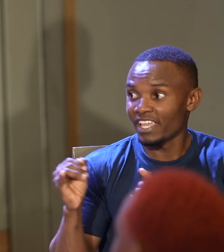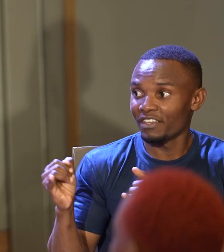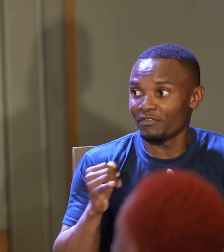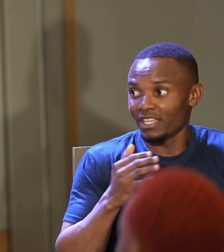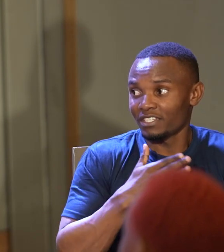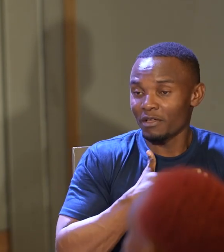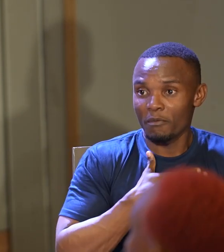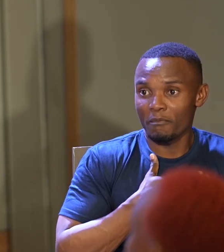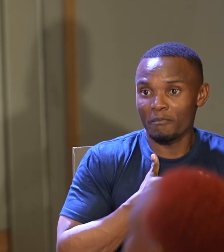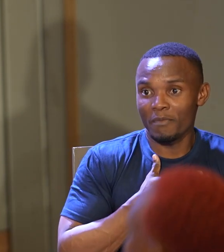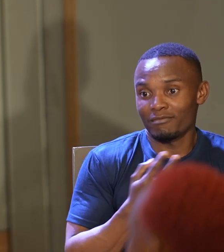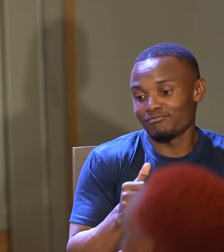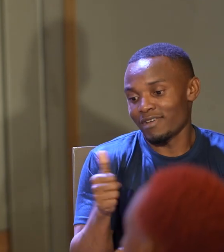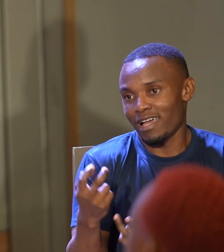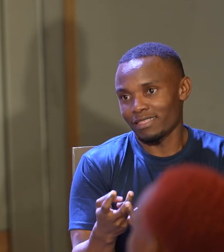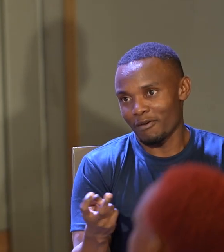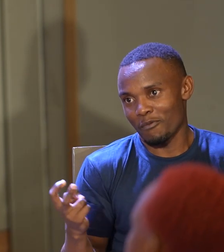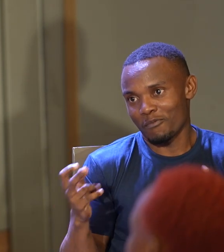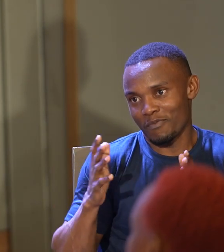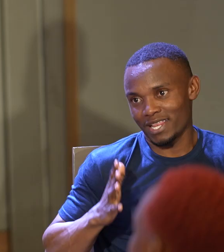my fellow panelist here,